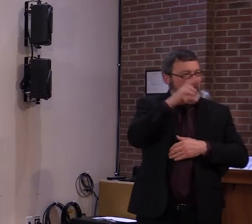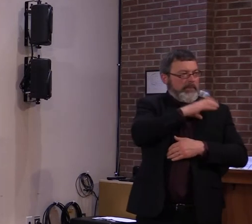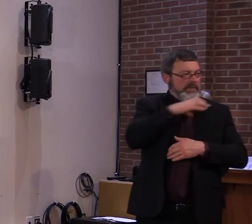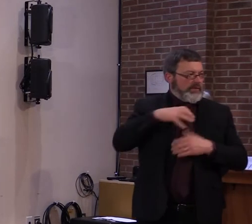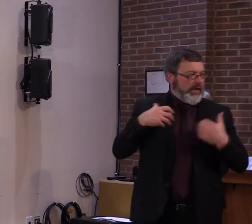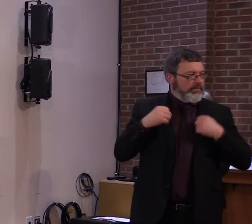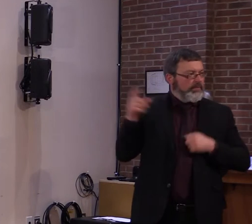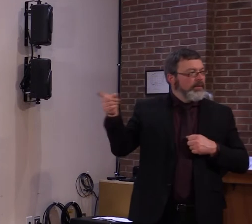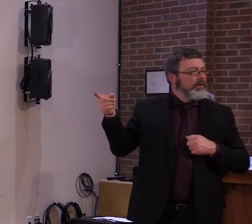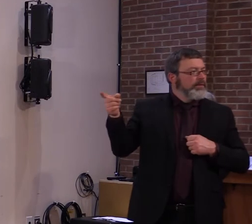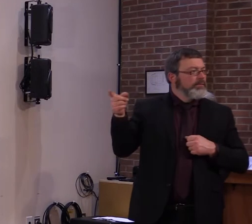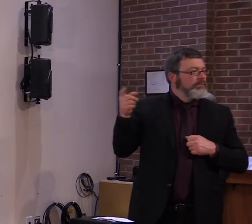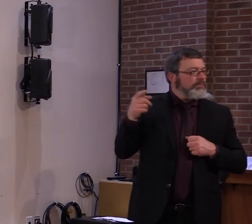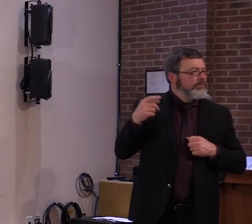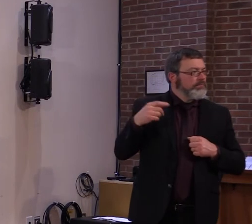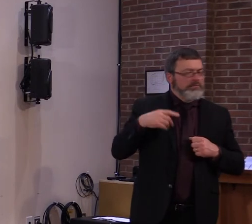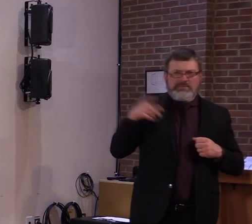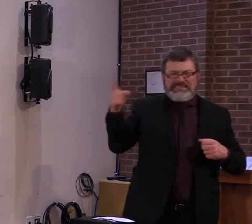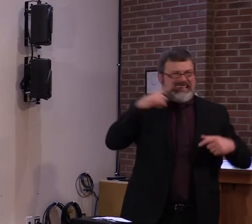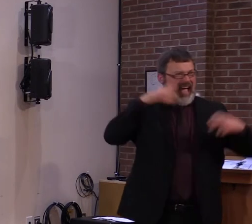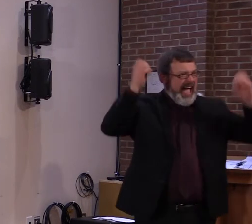were?